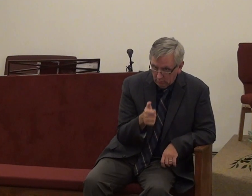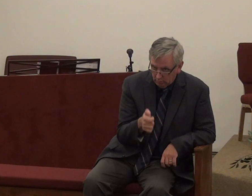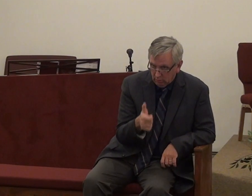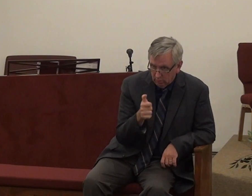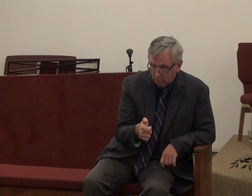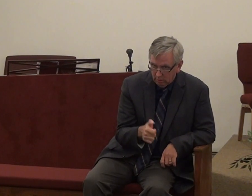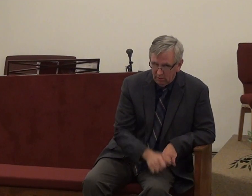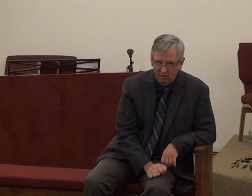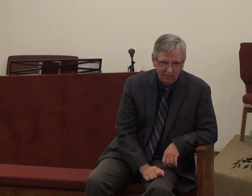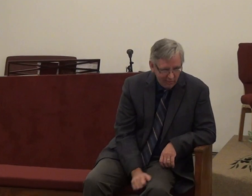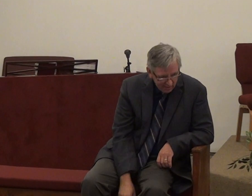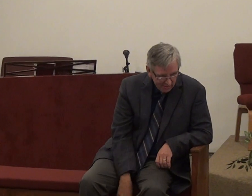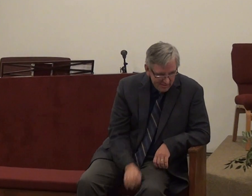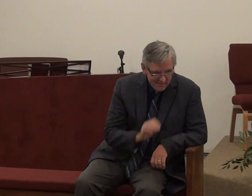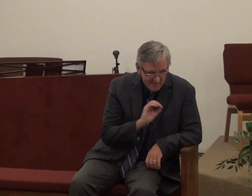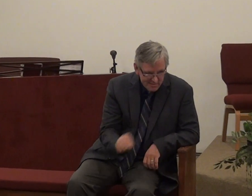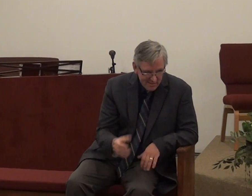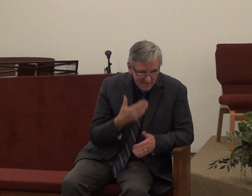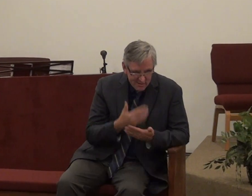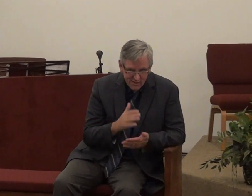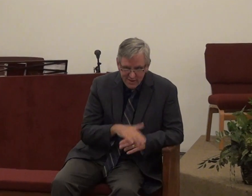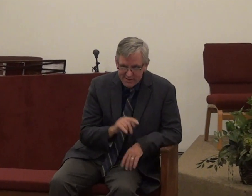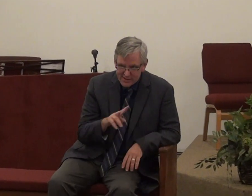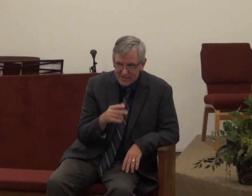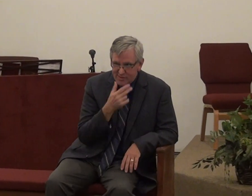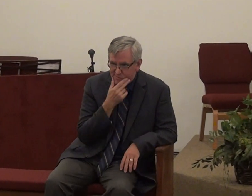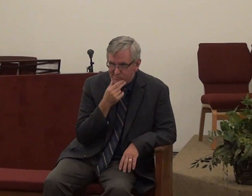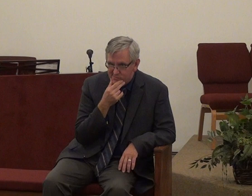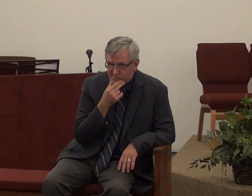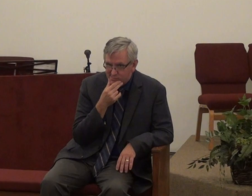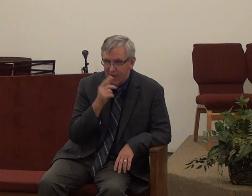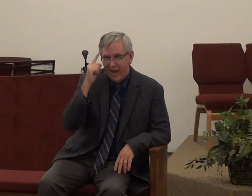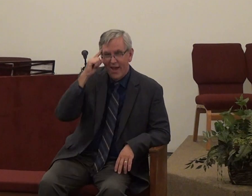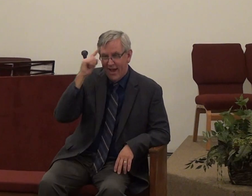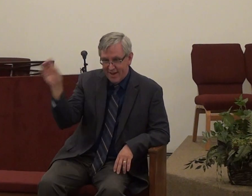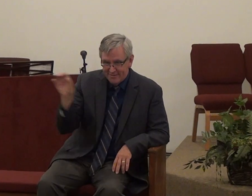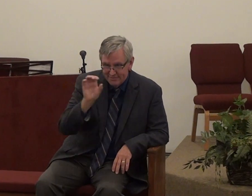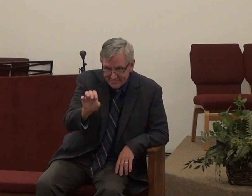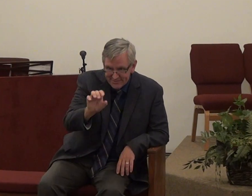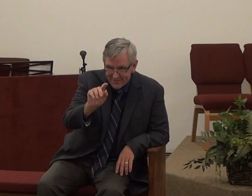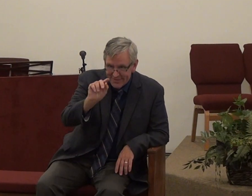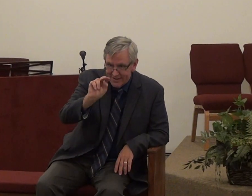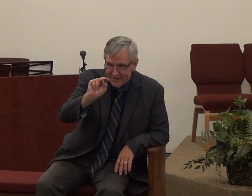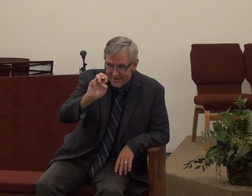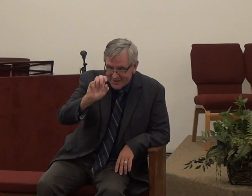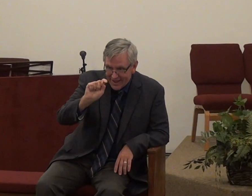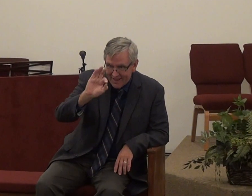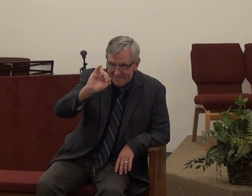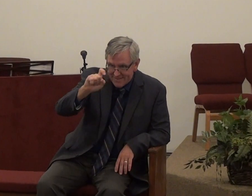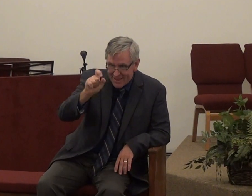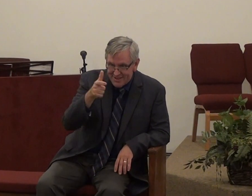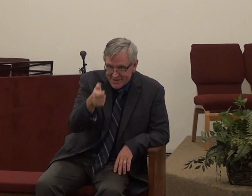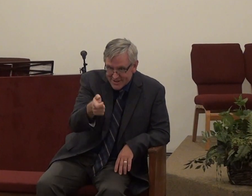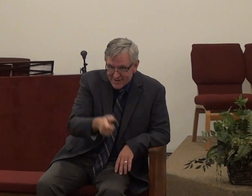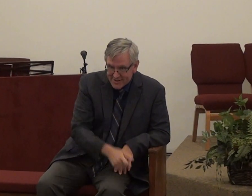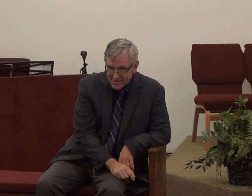Nah, not that. You run through all those channels and there's nothing good on TV. Oh, how about Netflix?